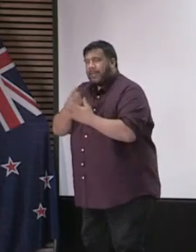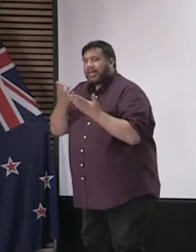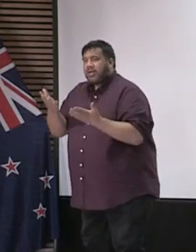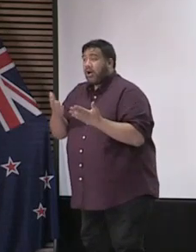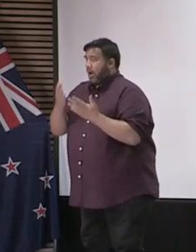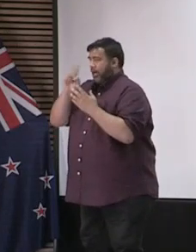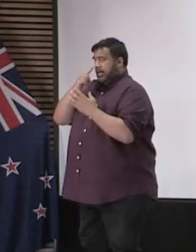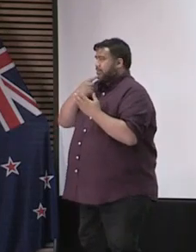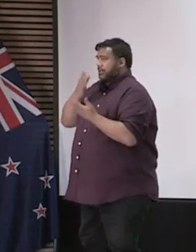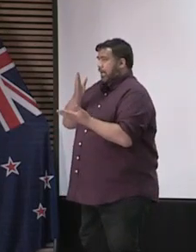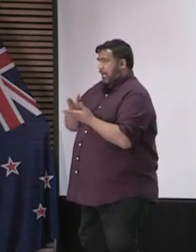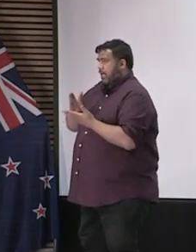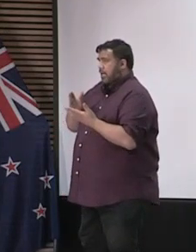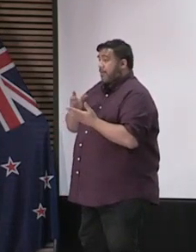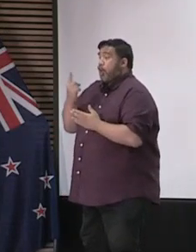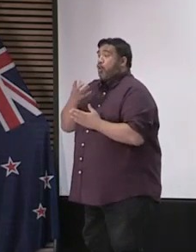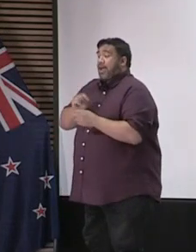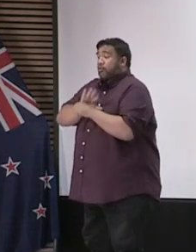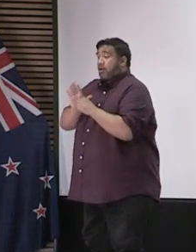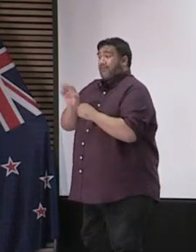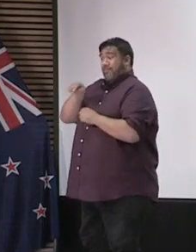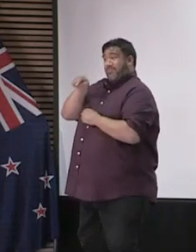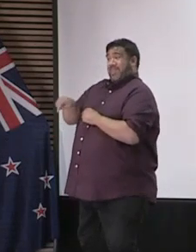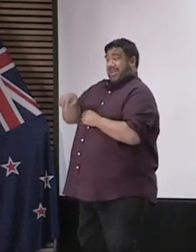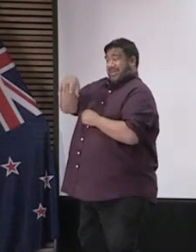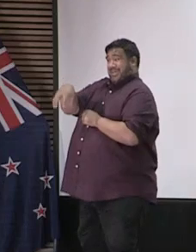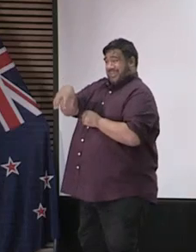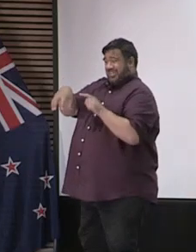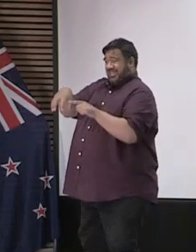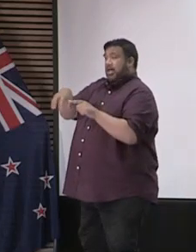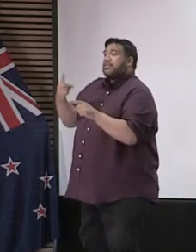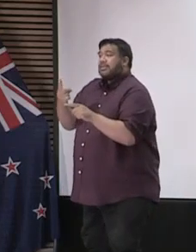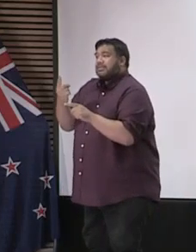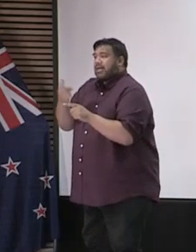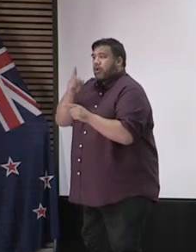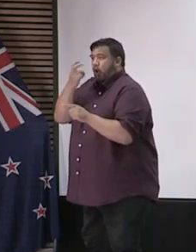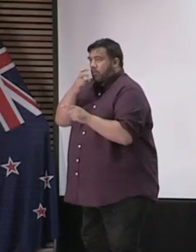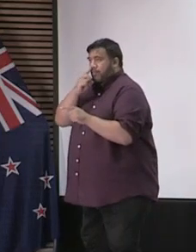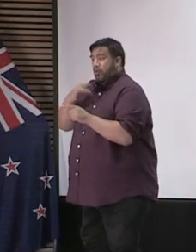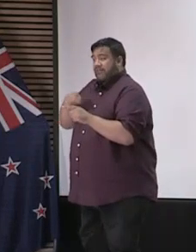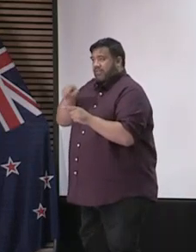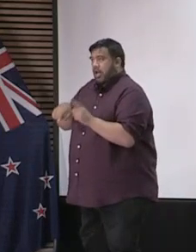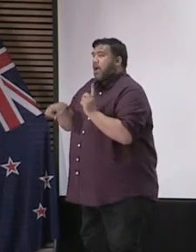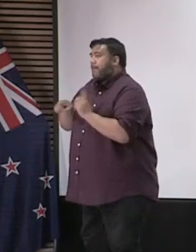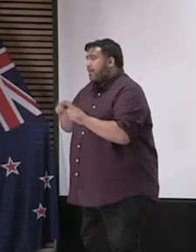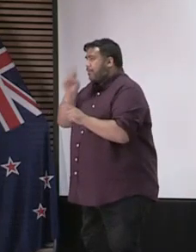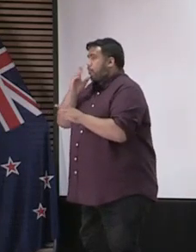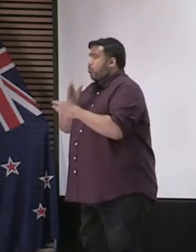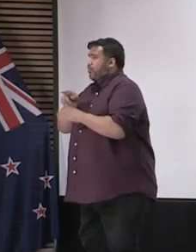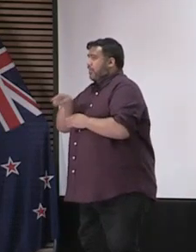the rest home and some are inside. And what we have seen with all of our aged residential care facility outbreaks